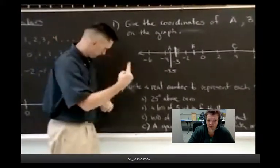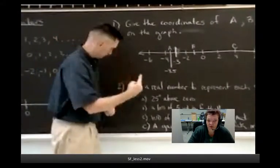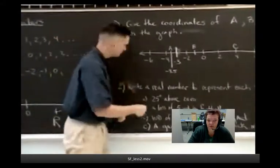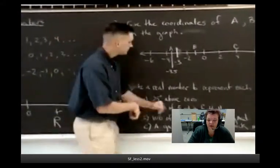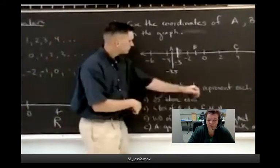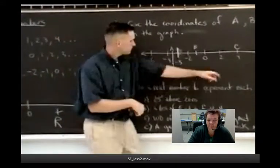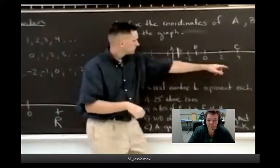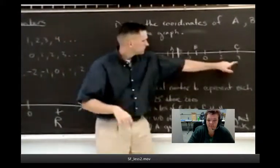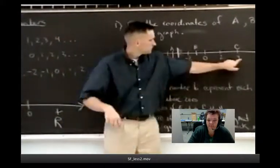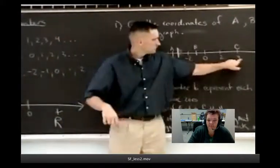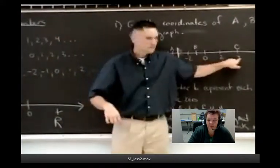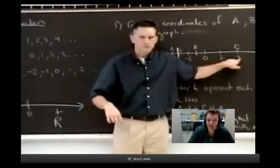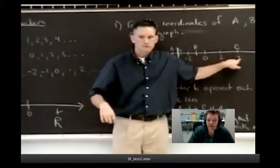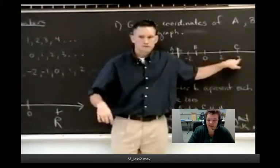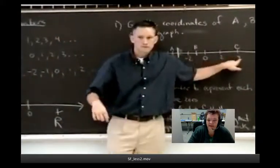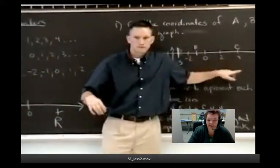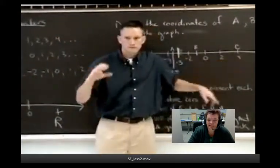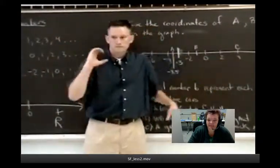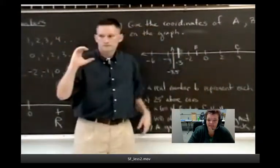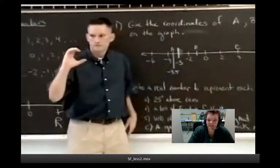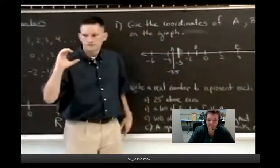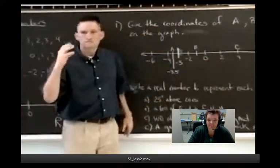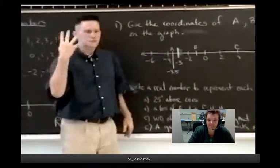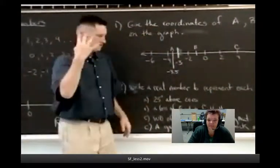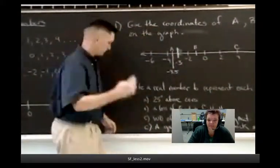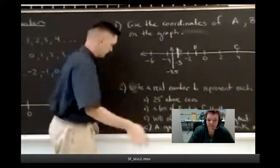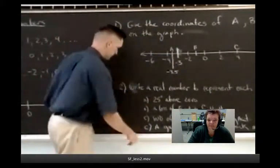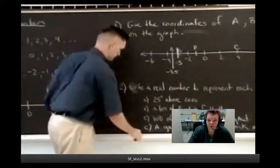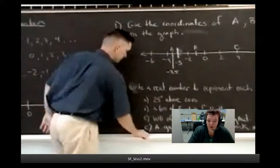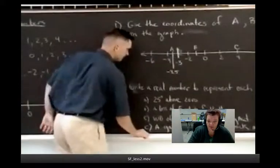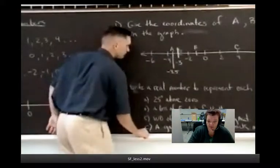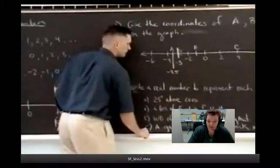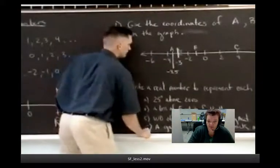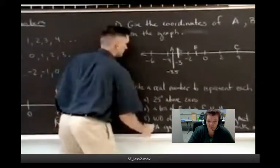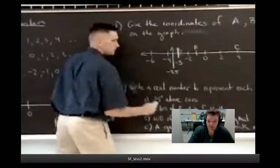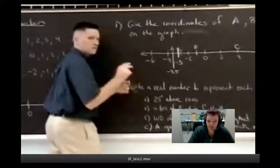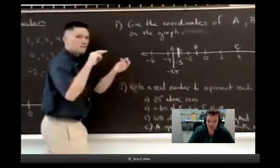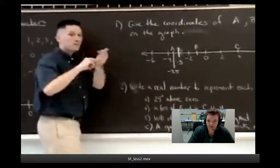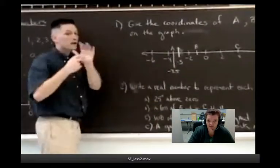-1, right. And C? 4.